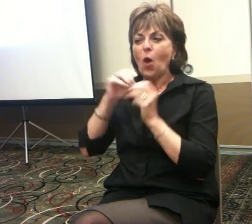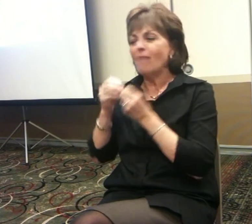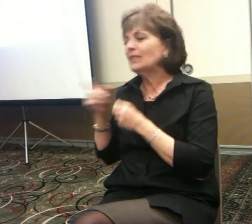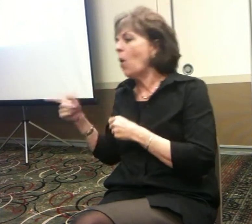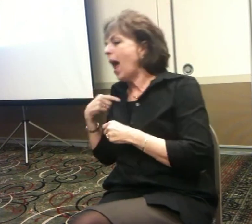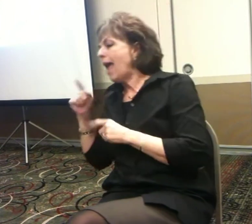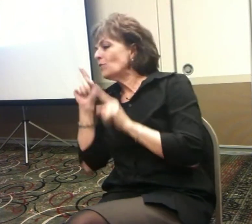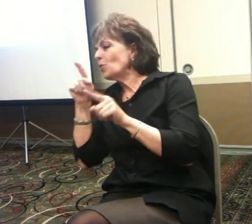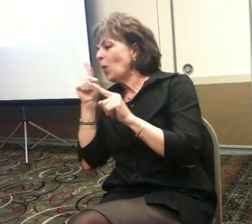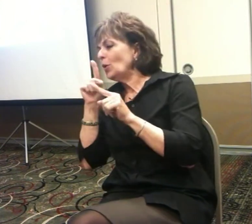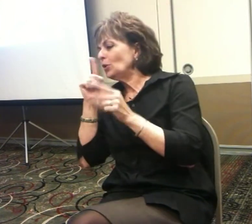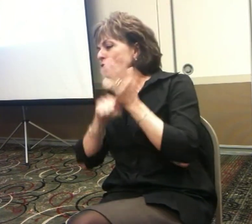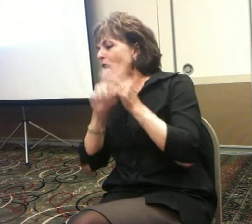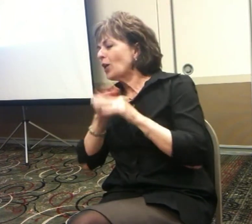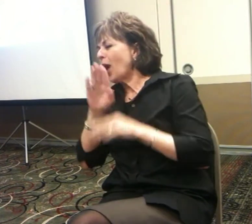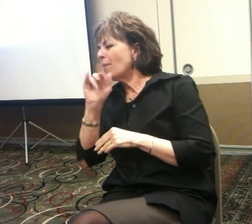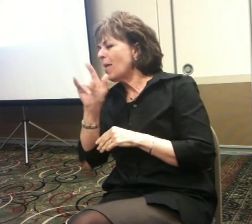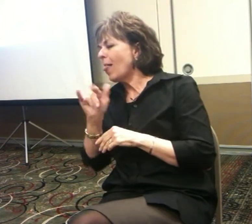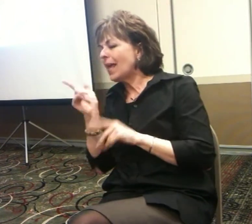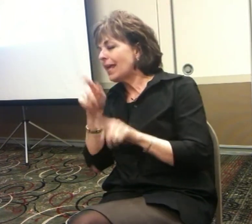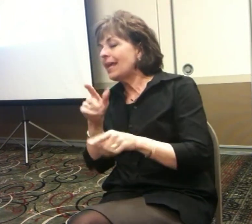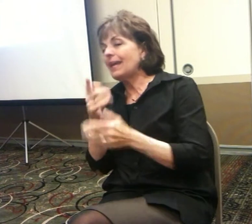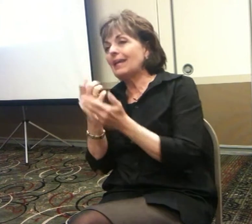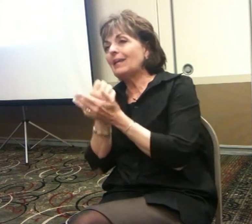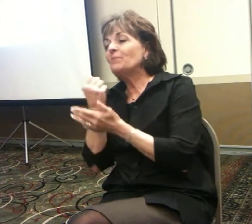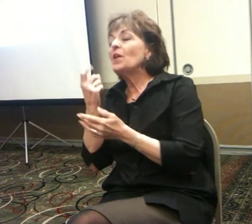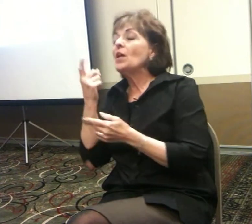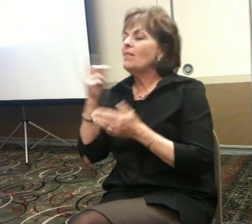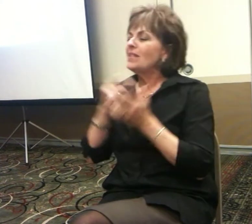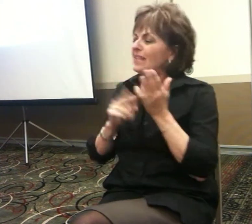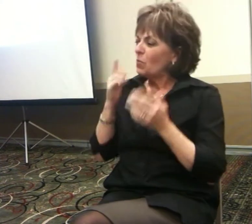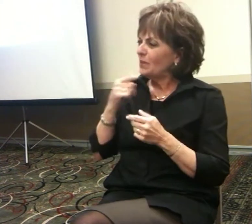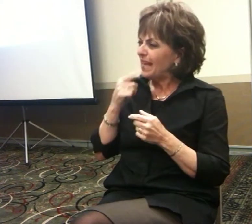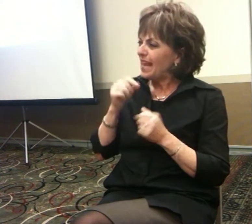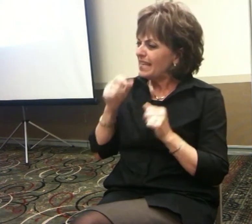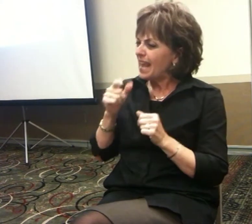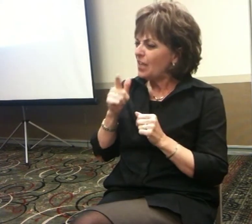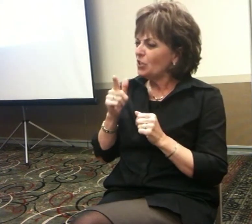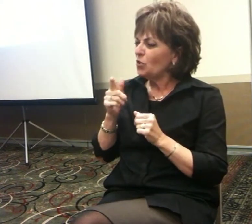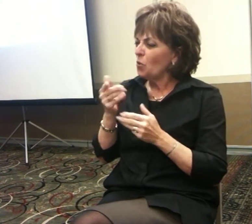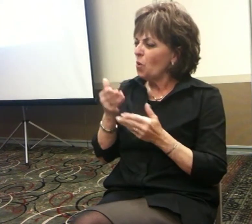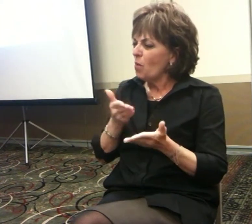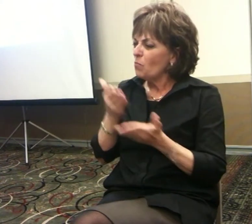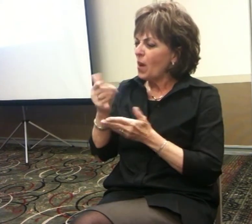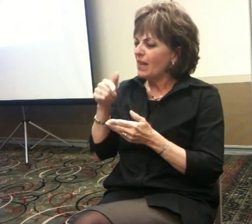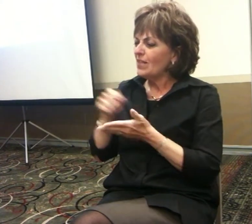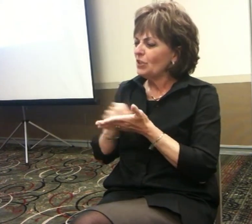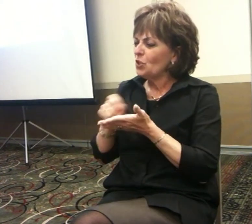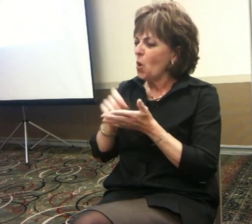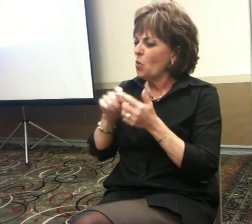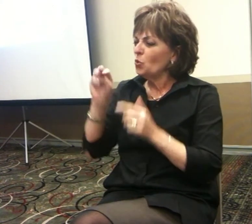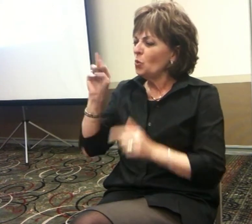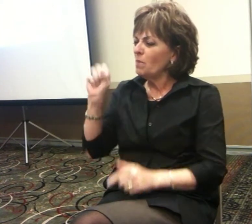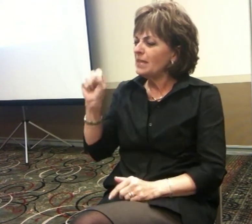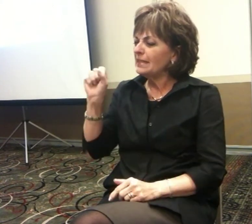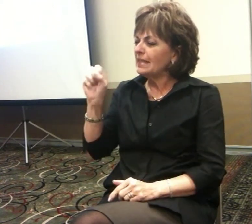I don't know how many times I've been there, and the kid, the 7-year-old will go, could you run this note to Mrs. Smith? And you get to know